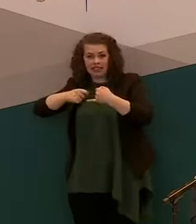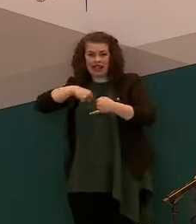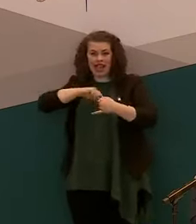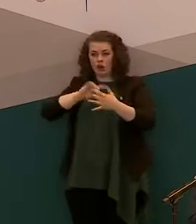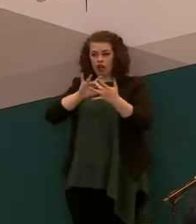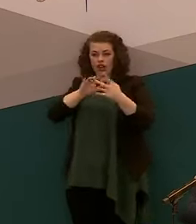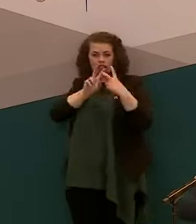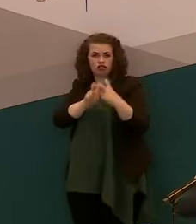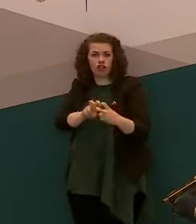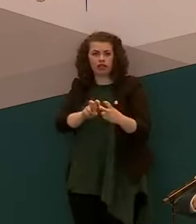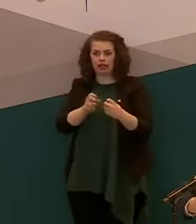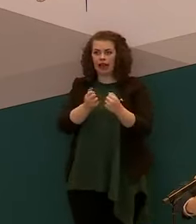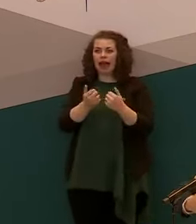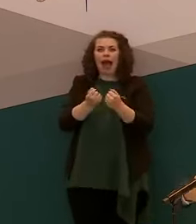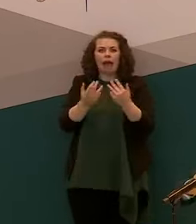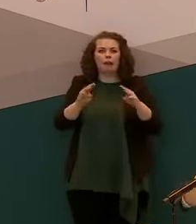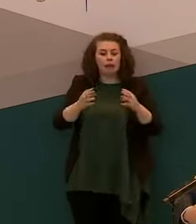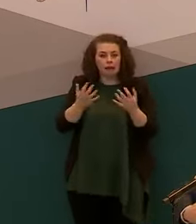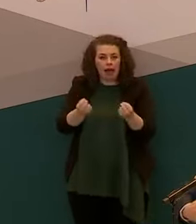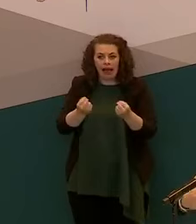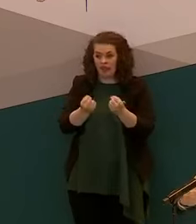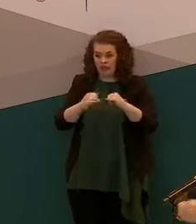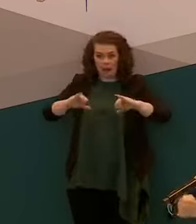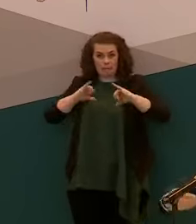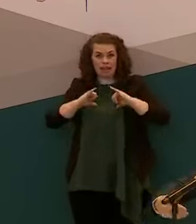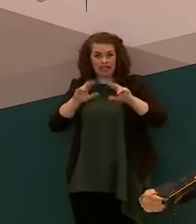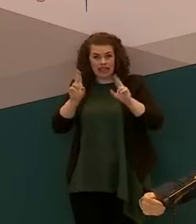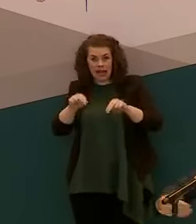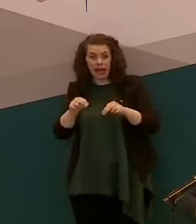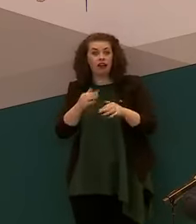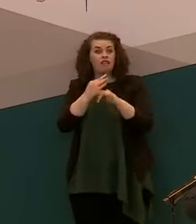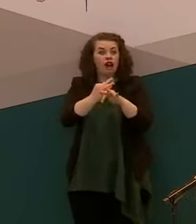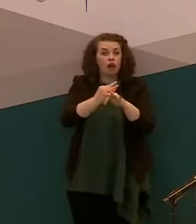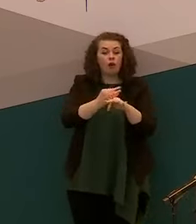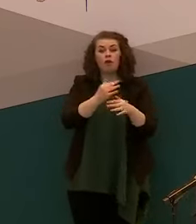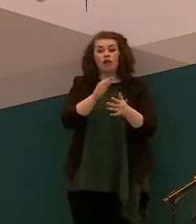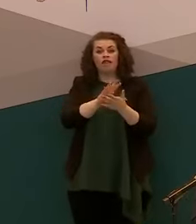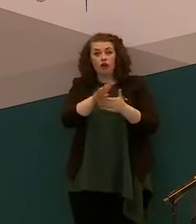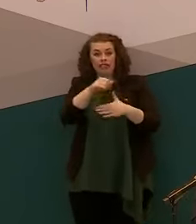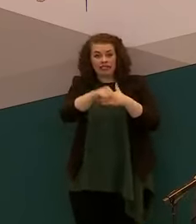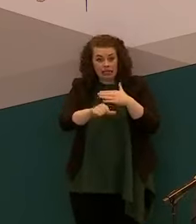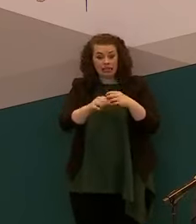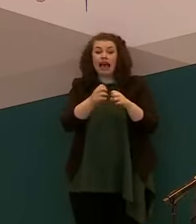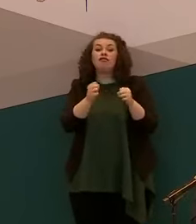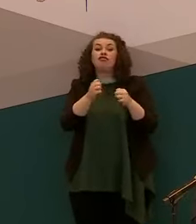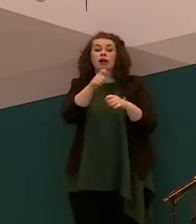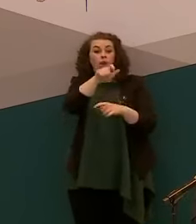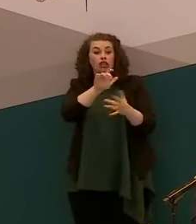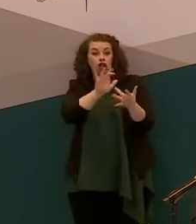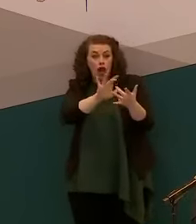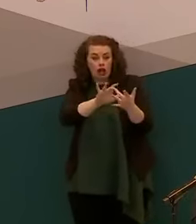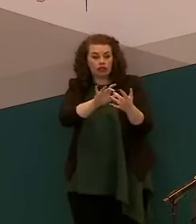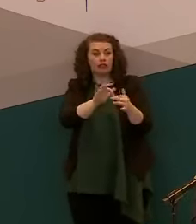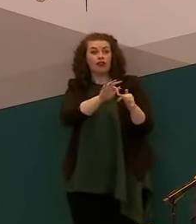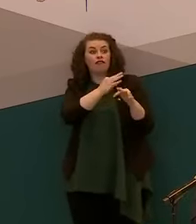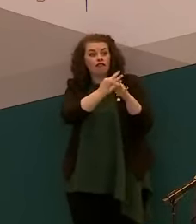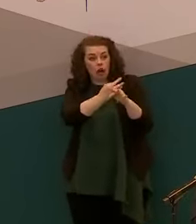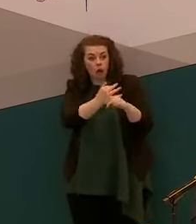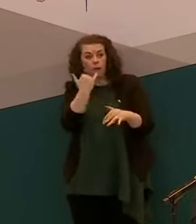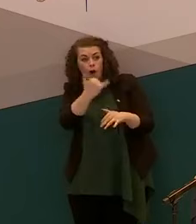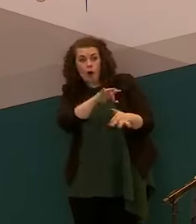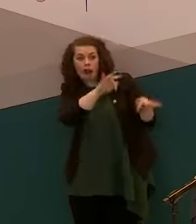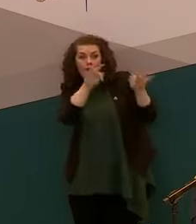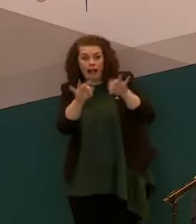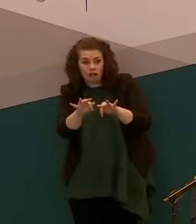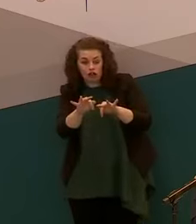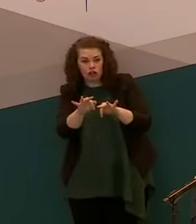tracing capacity, and our capacity to both test and then follow up for 14 days each one of those contacts. But that's what we have to do. And we have to put